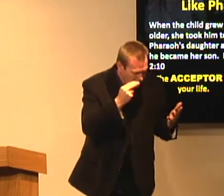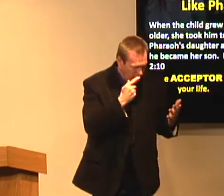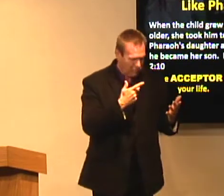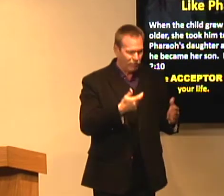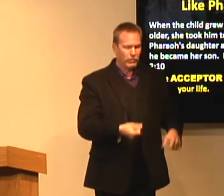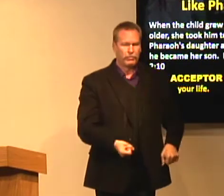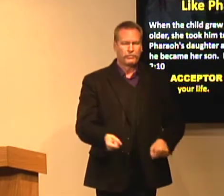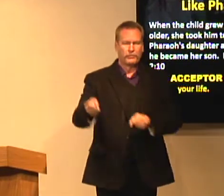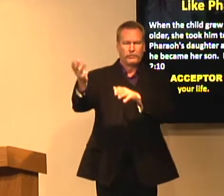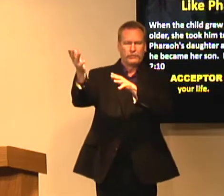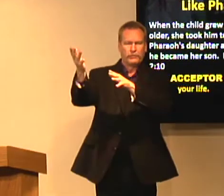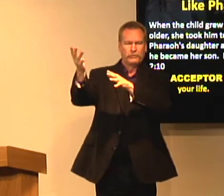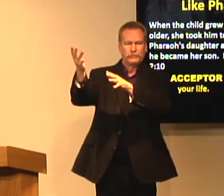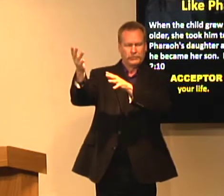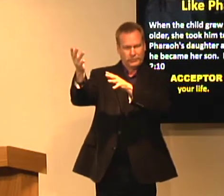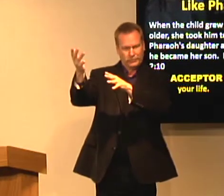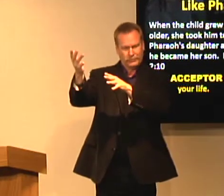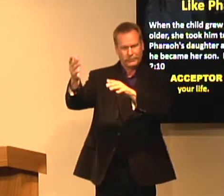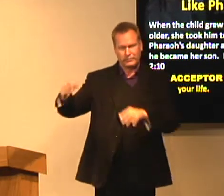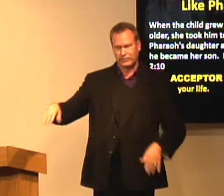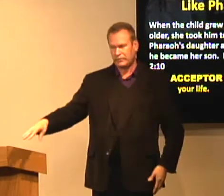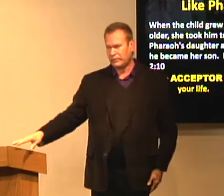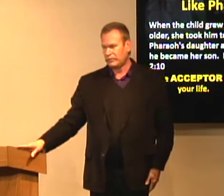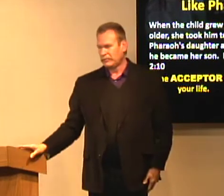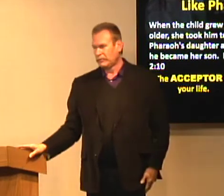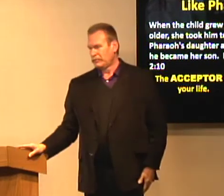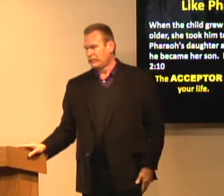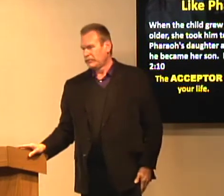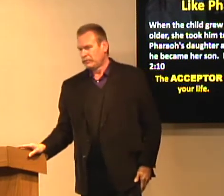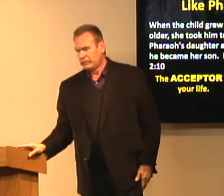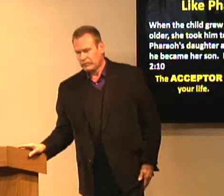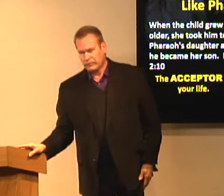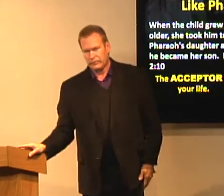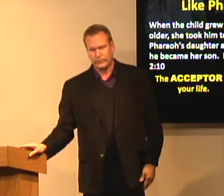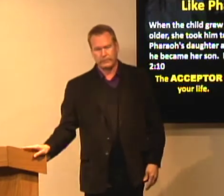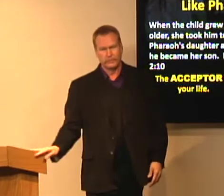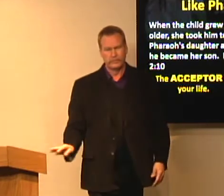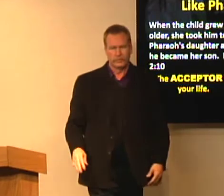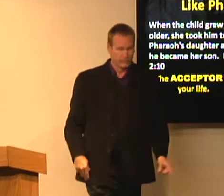challenge that it will be to teach this child instead of tossing this child away.